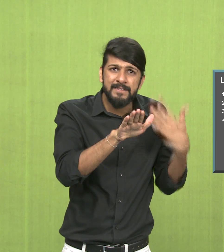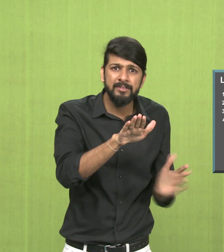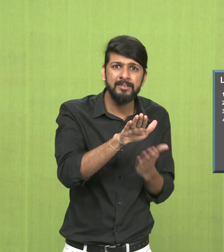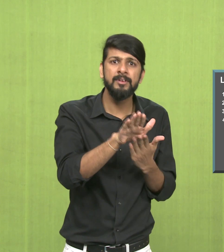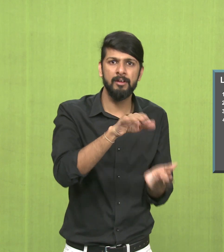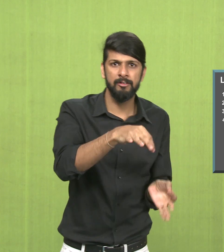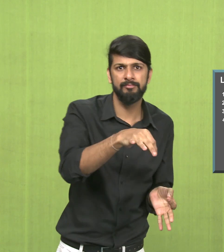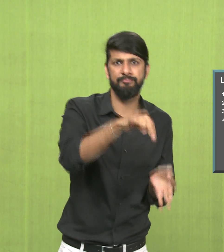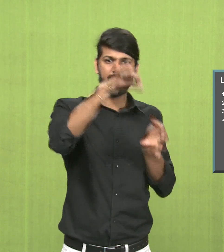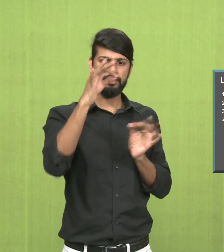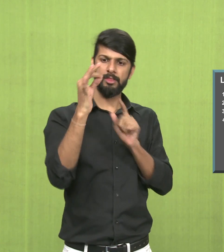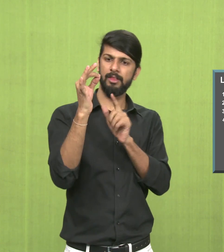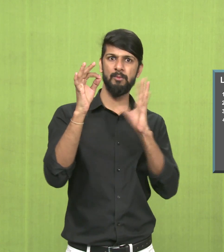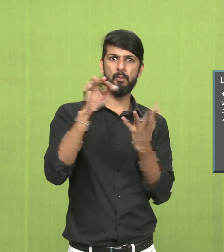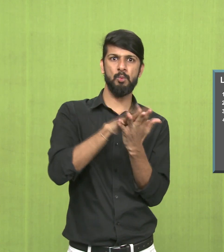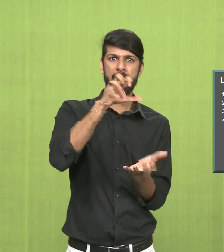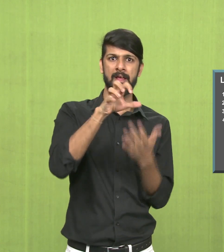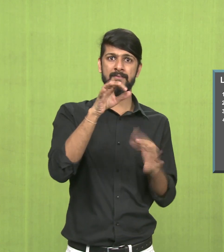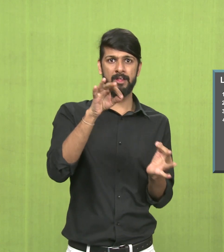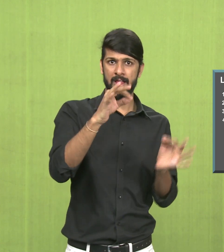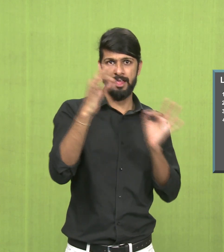pressed on the color which is spread on